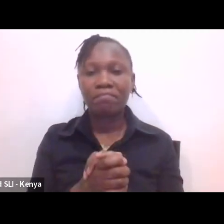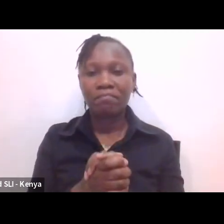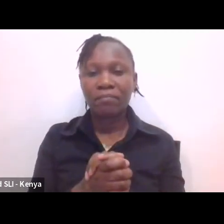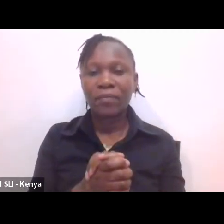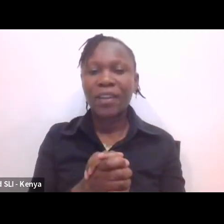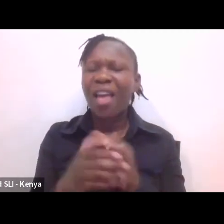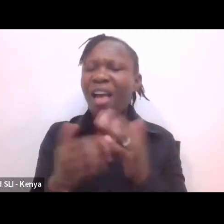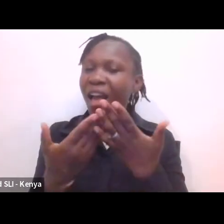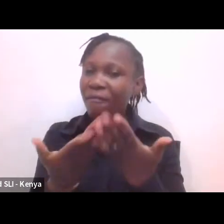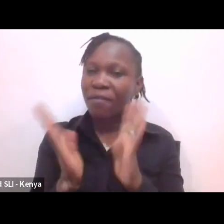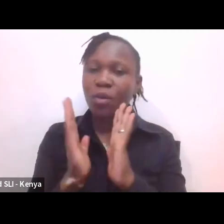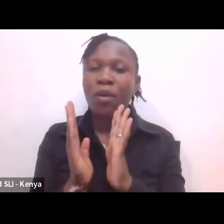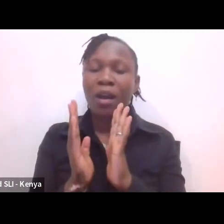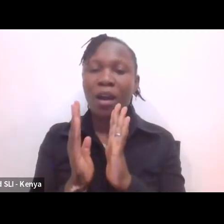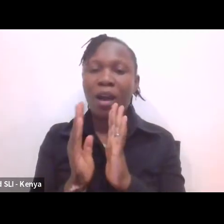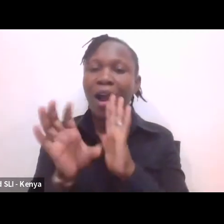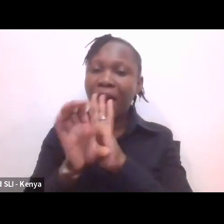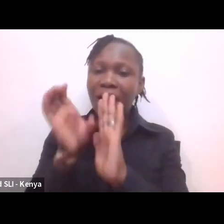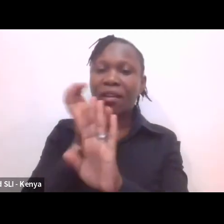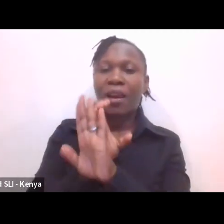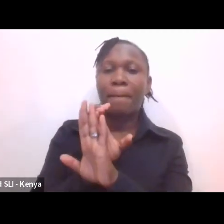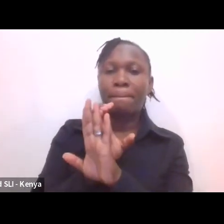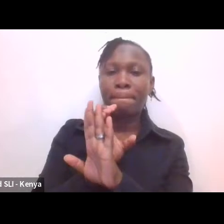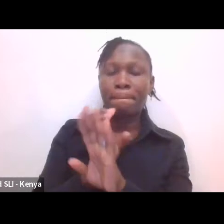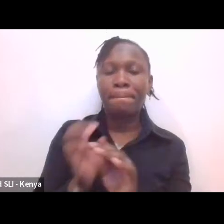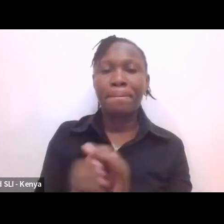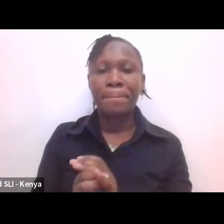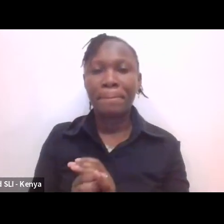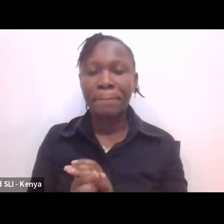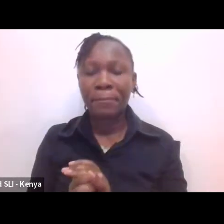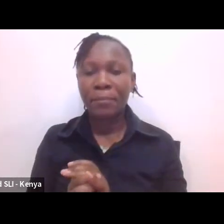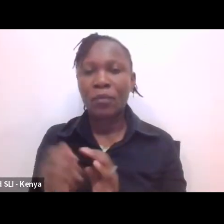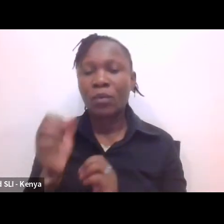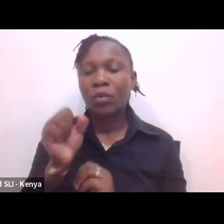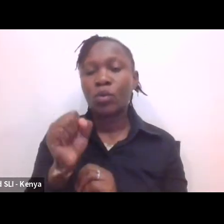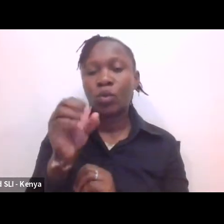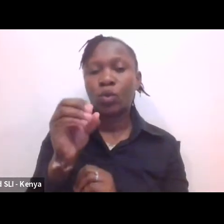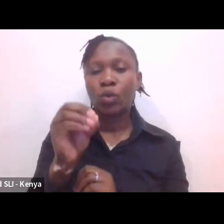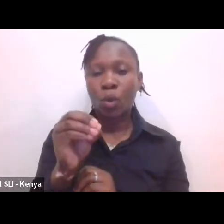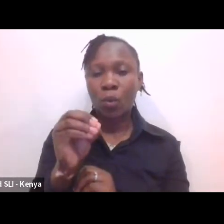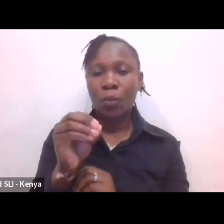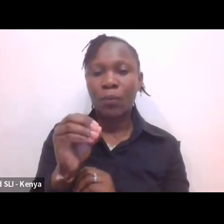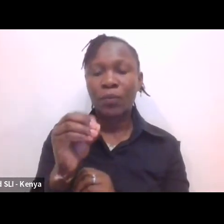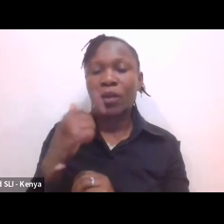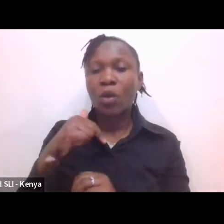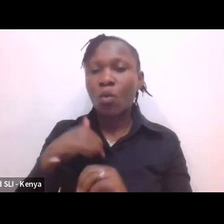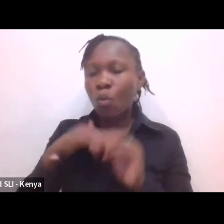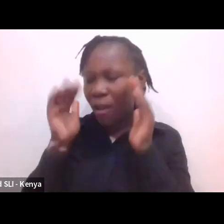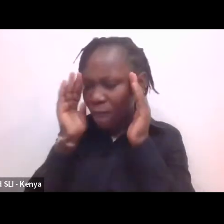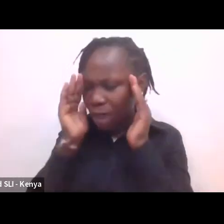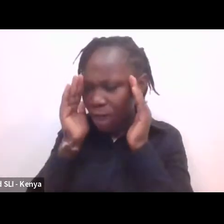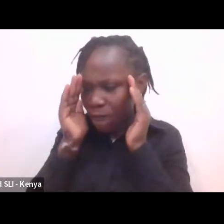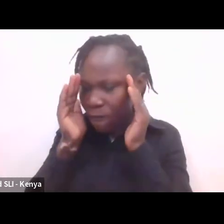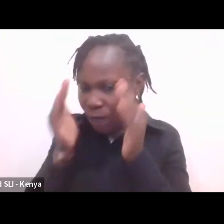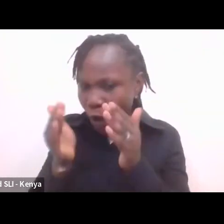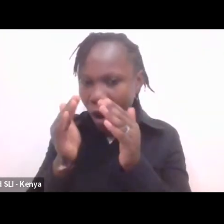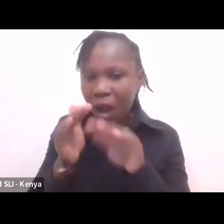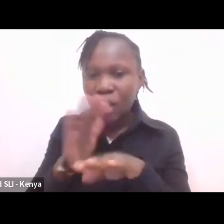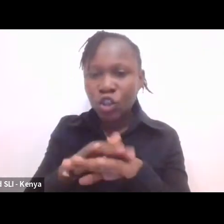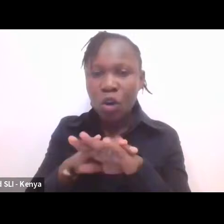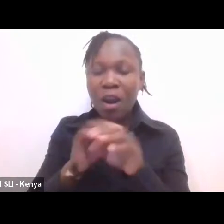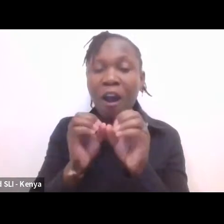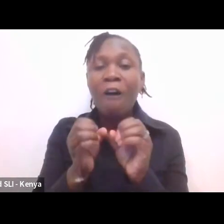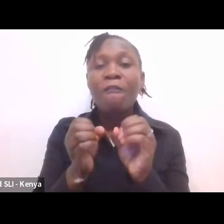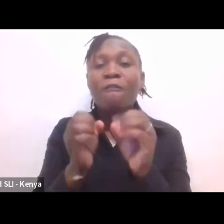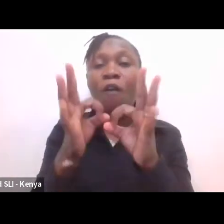everywhere, curriculum. So while I shall focus principally on the formal dimension, please